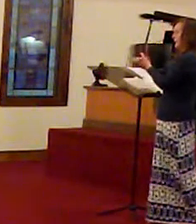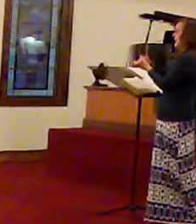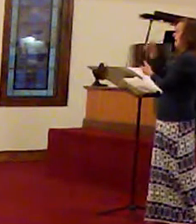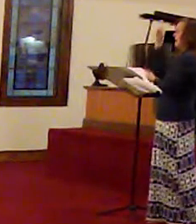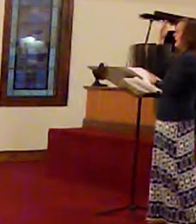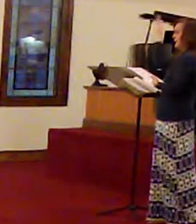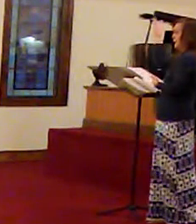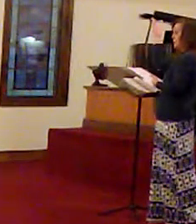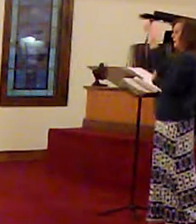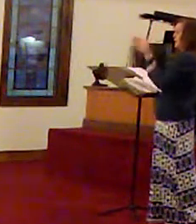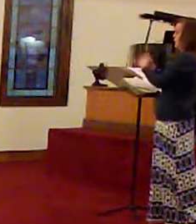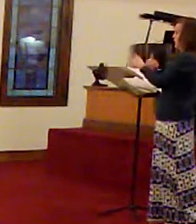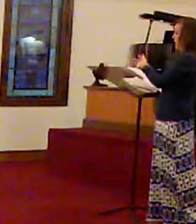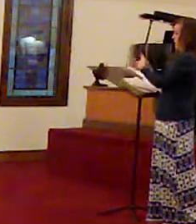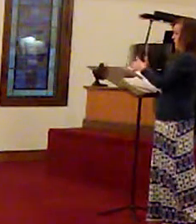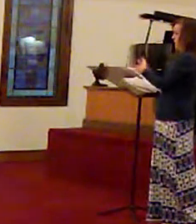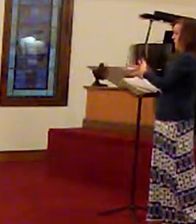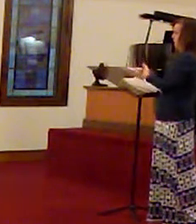catch you.